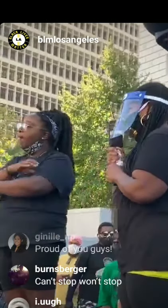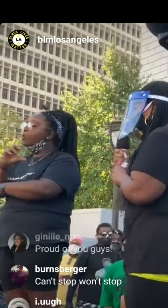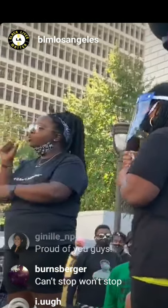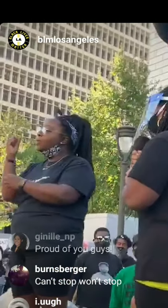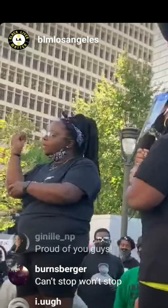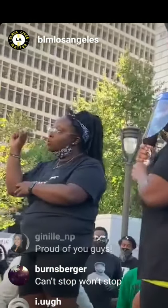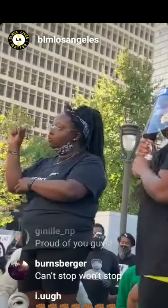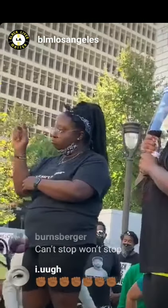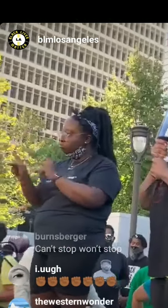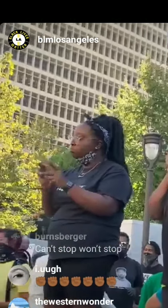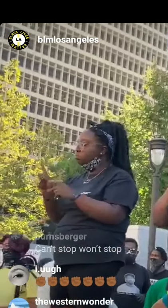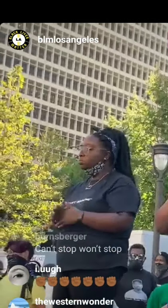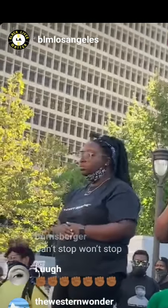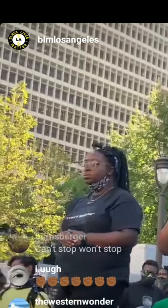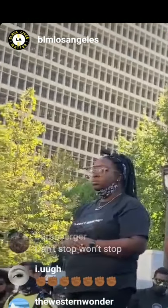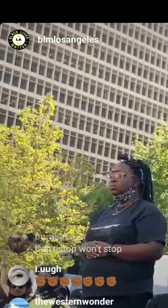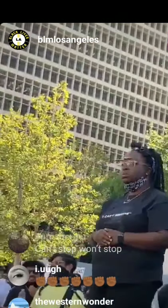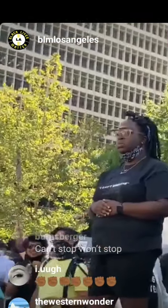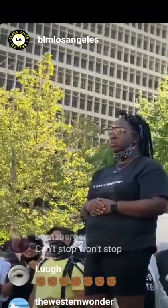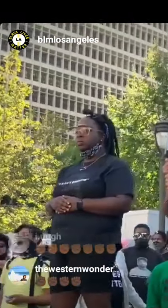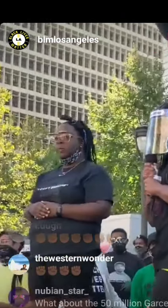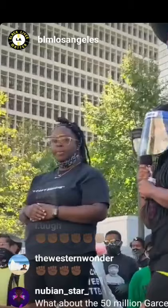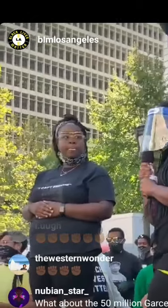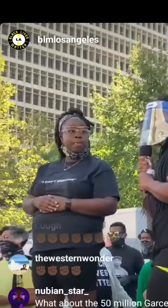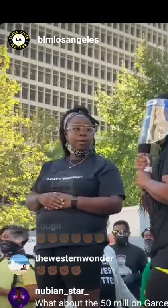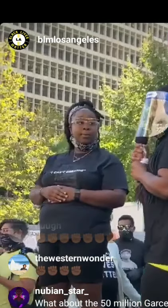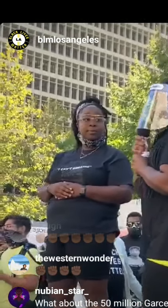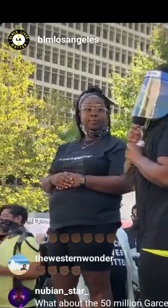people. We want care, not cages.